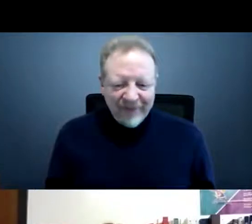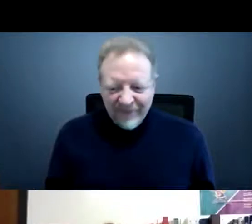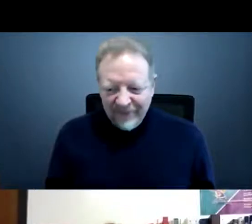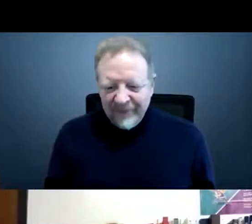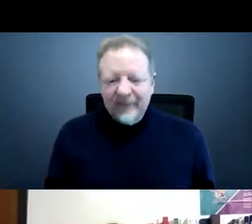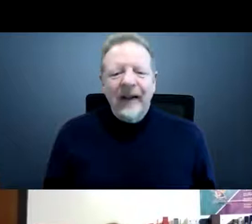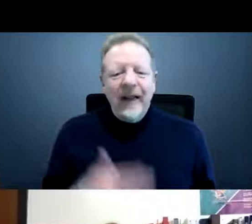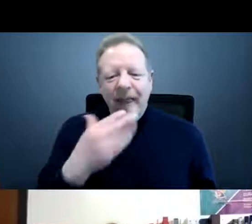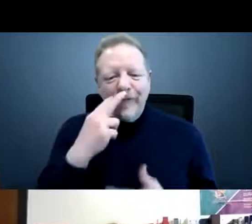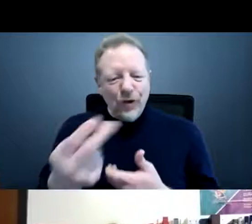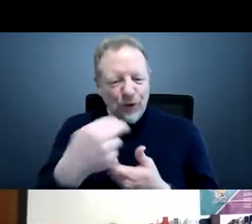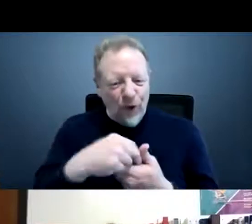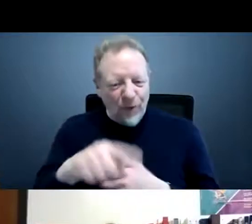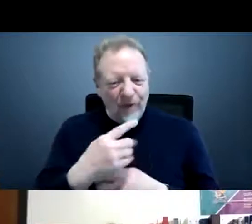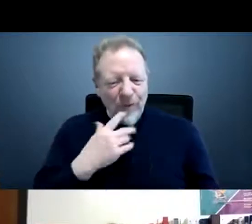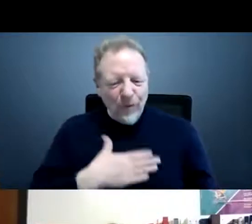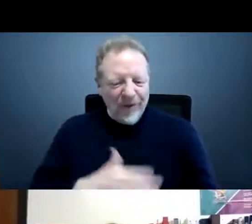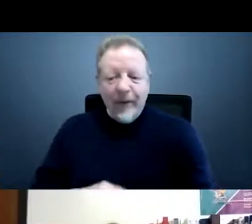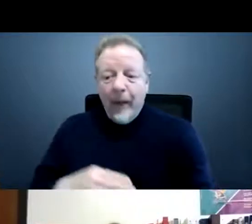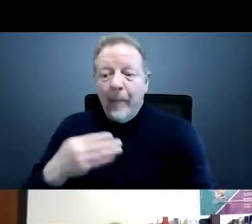joining today. Bethany?